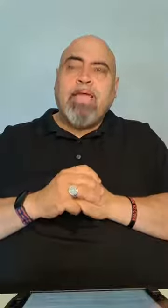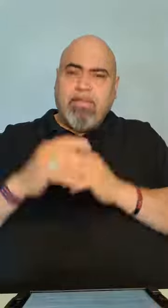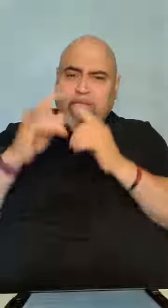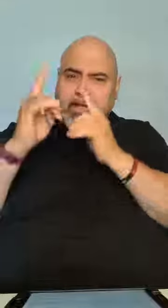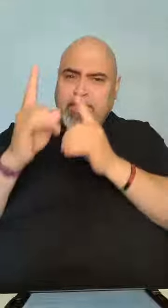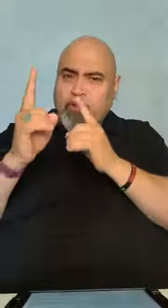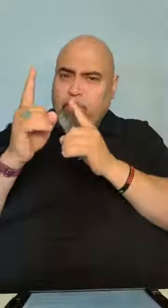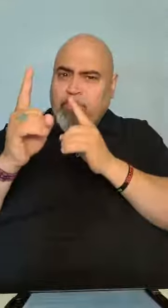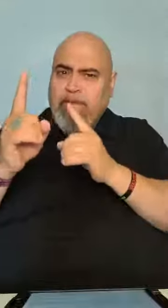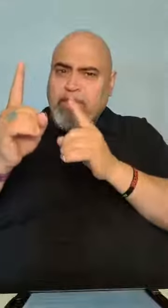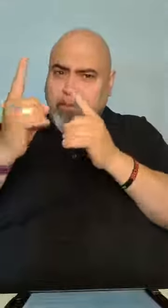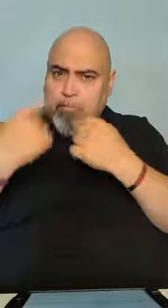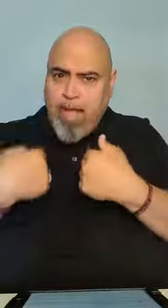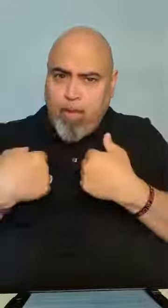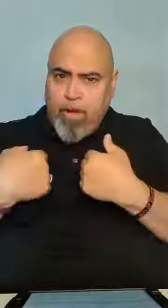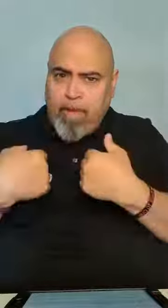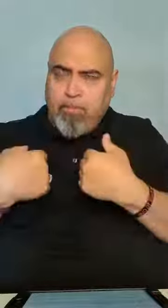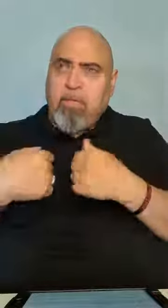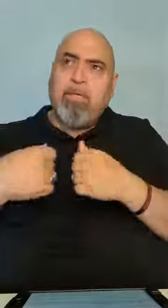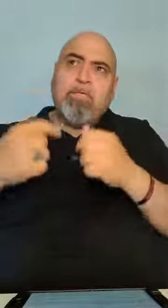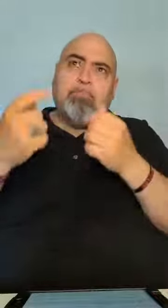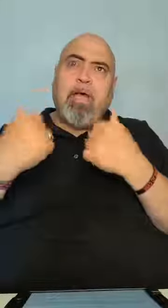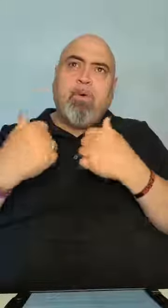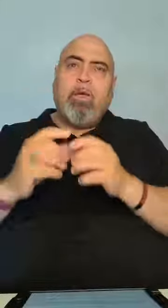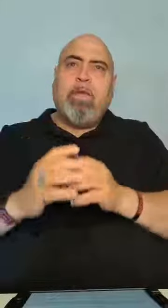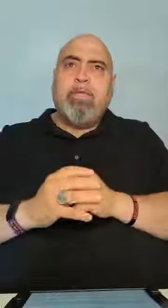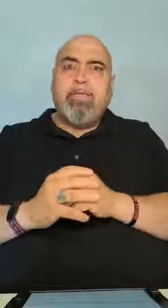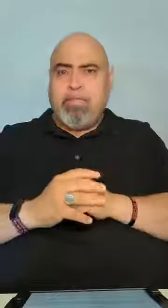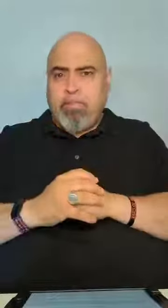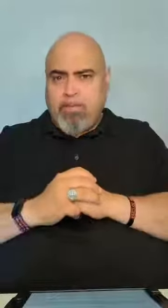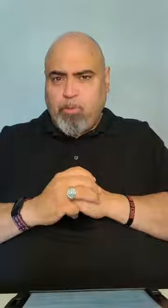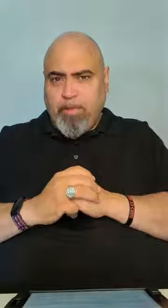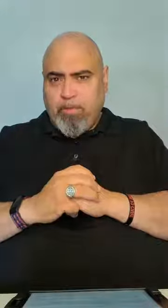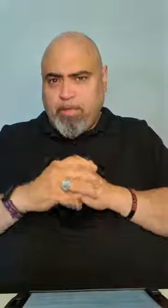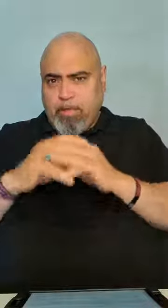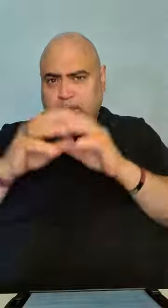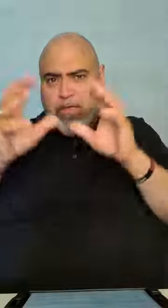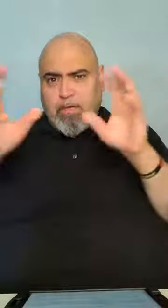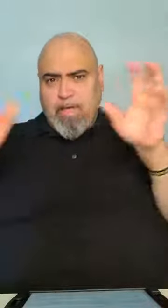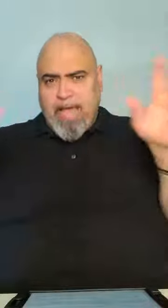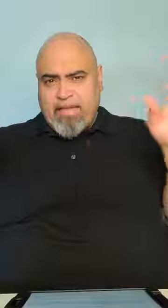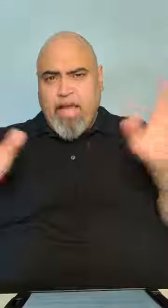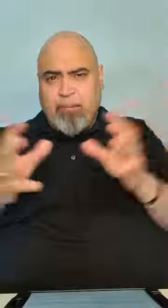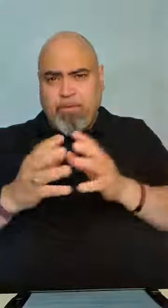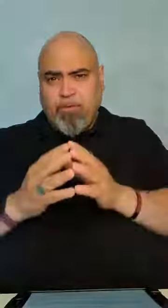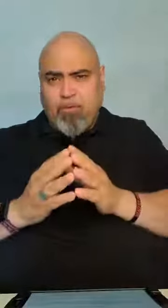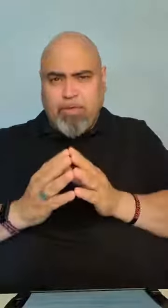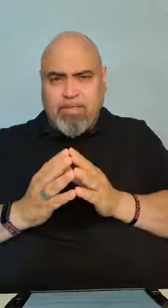that they need to do things my way because my way is the best way, or that they need to look at topics across